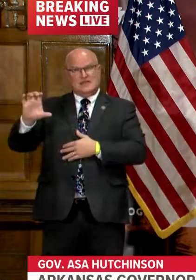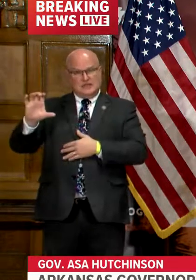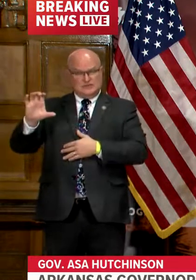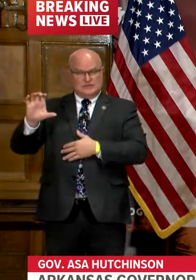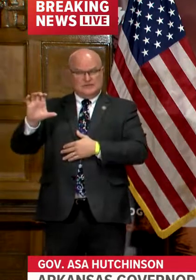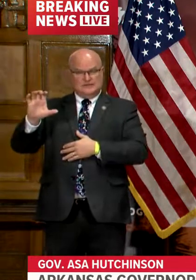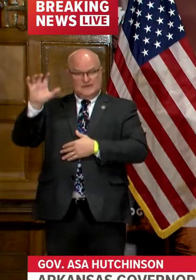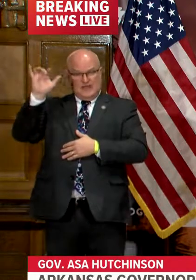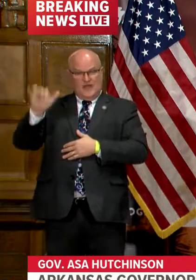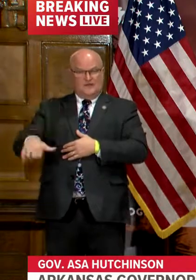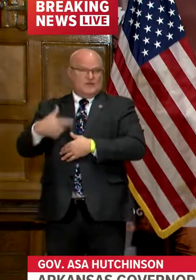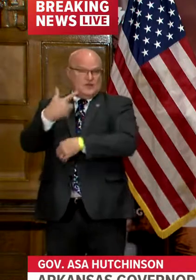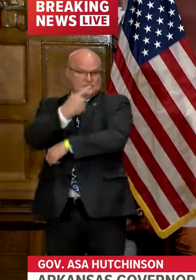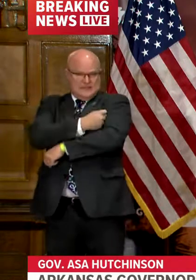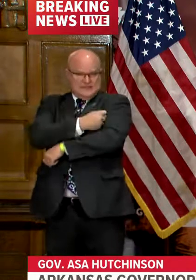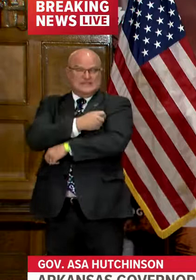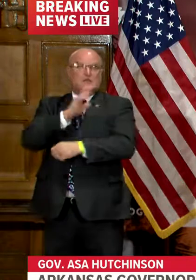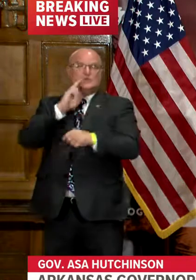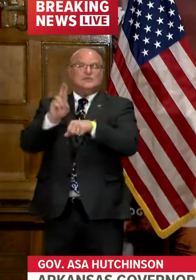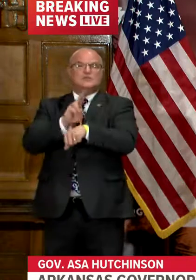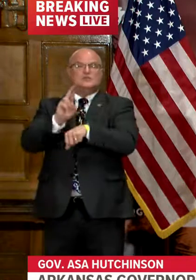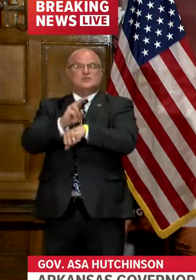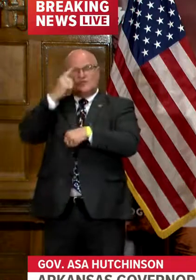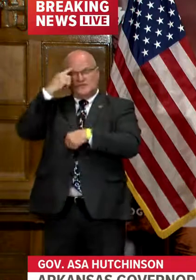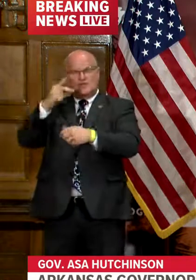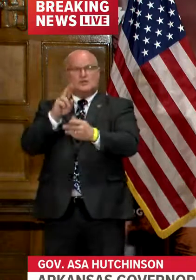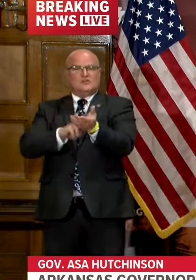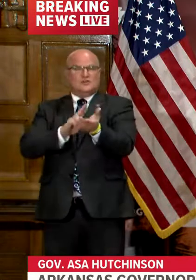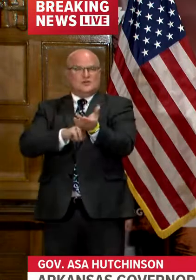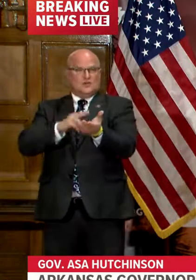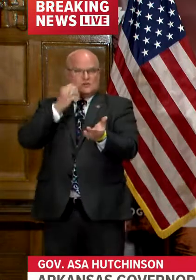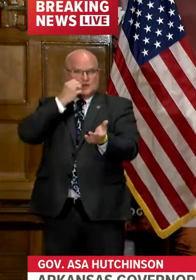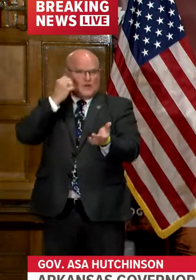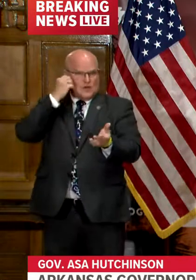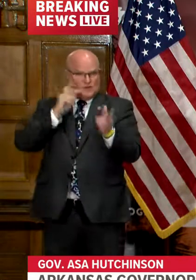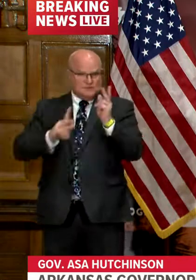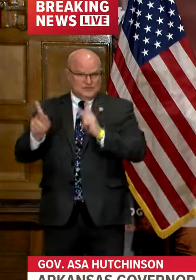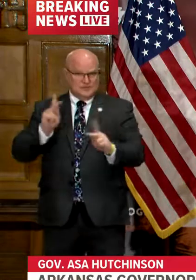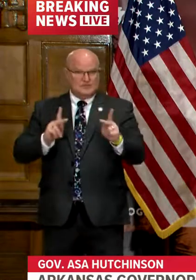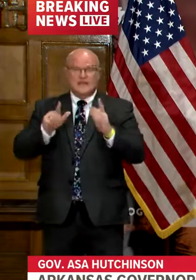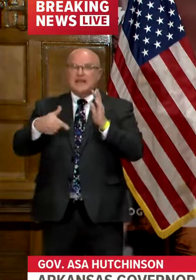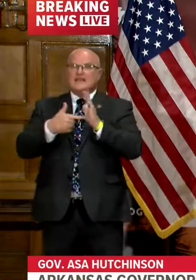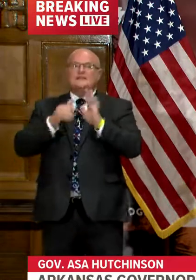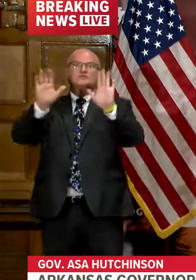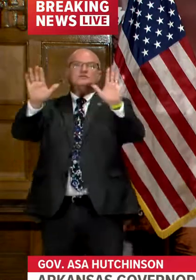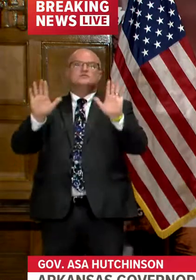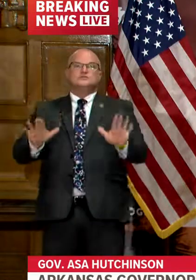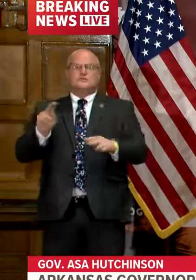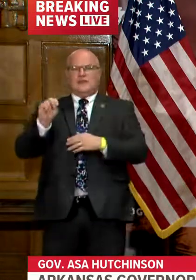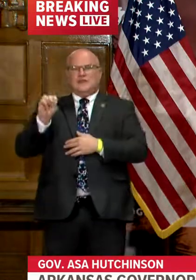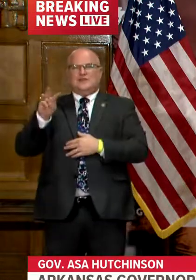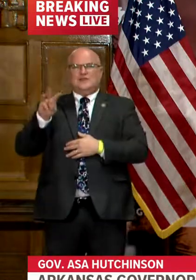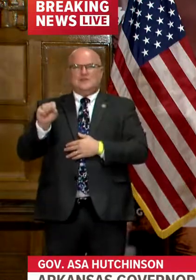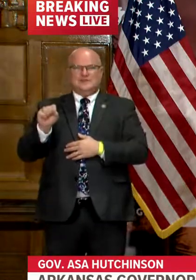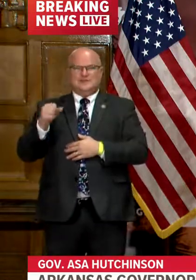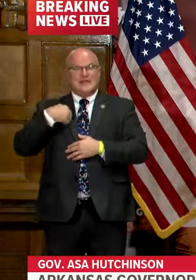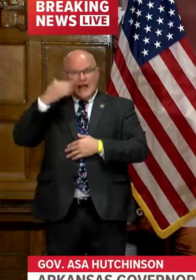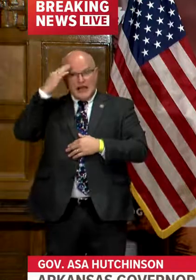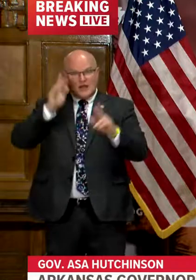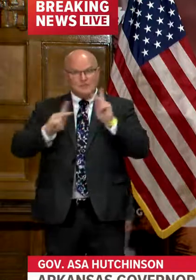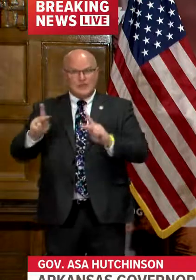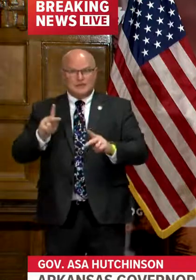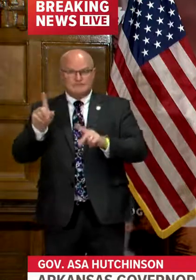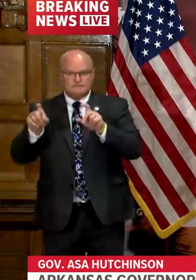17,700 of those doses that will be utilized for our long-term care residents. This is all great news. I know everybody's asking